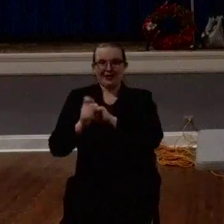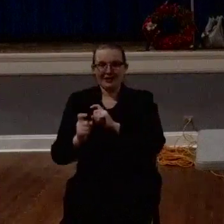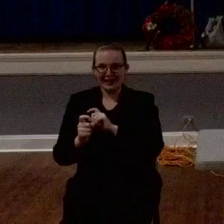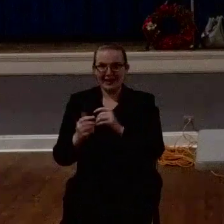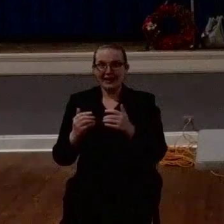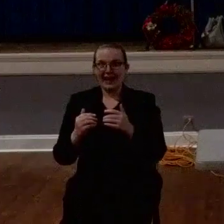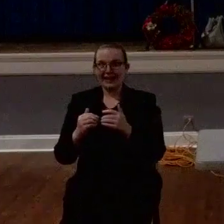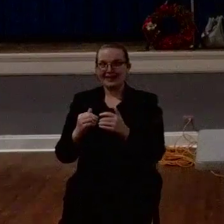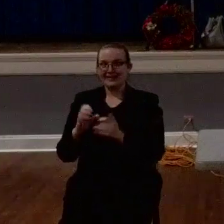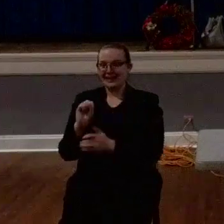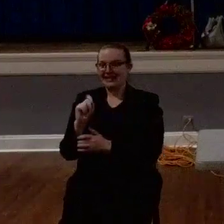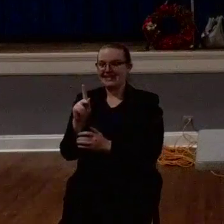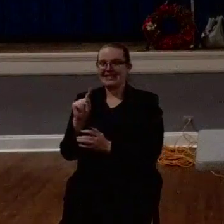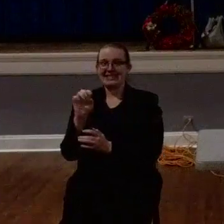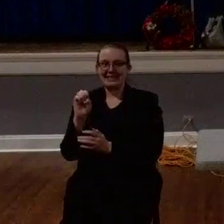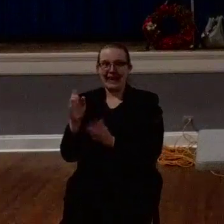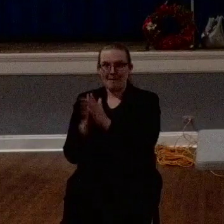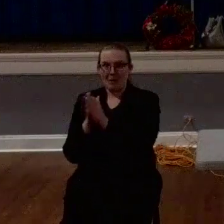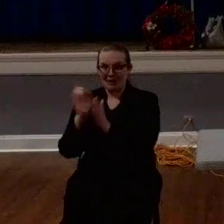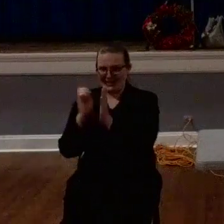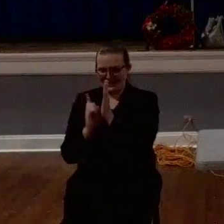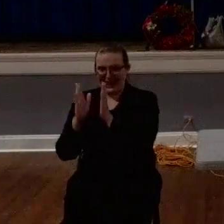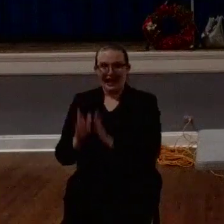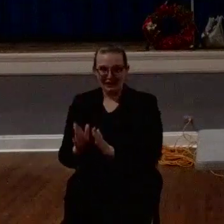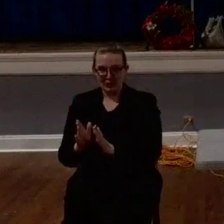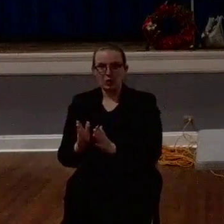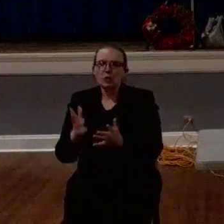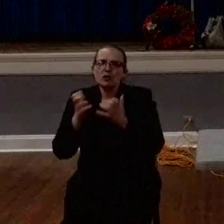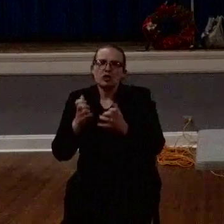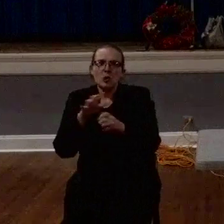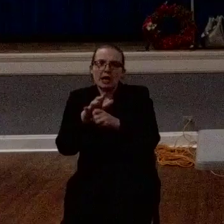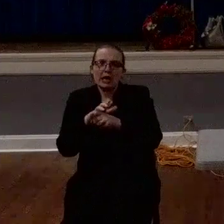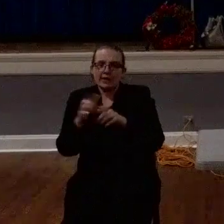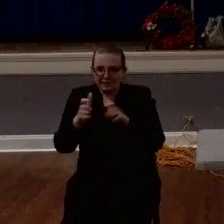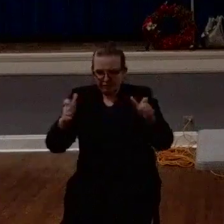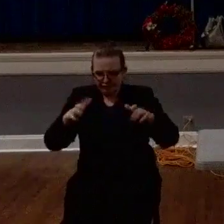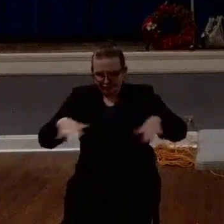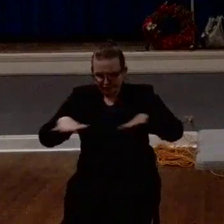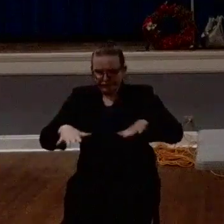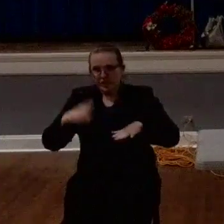designer works. We're really just trying to get enough space adequate for these parks.